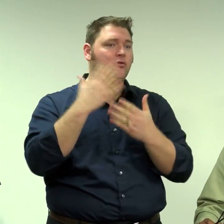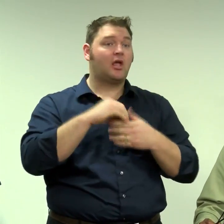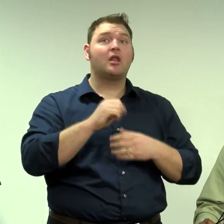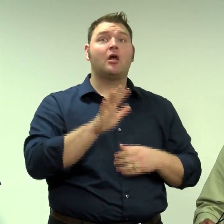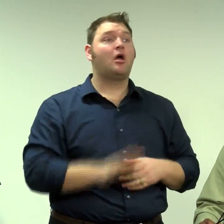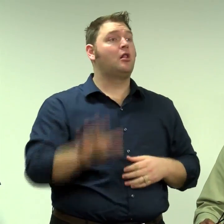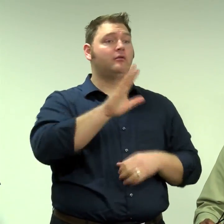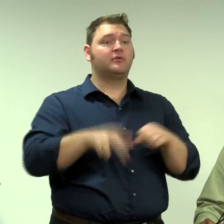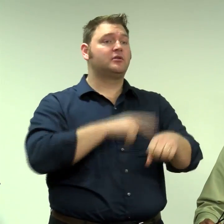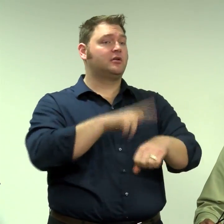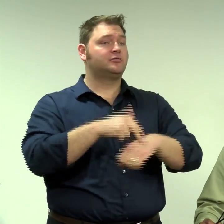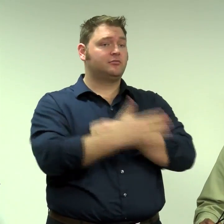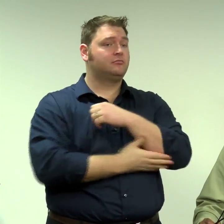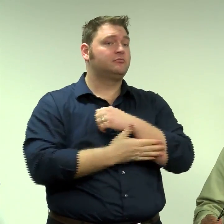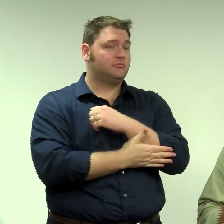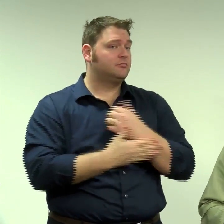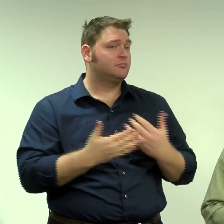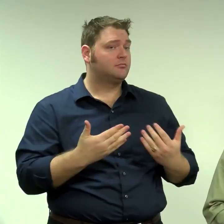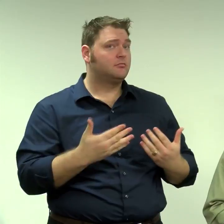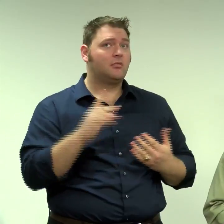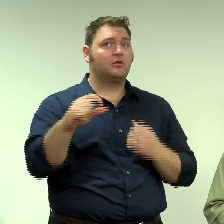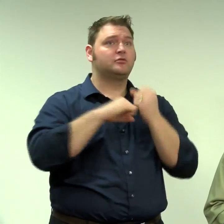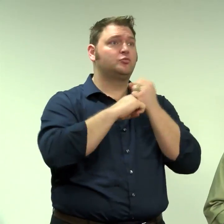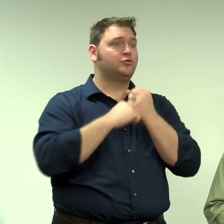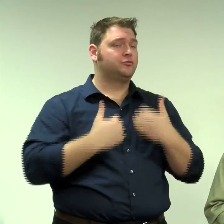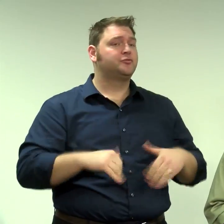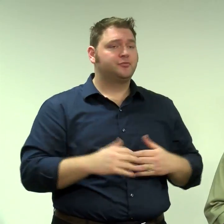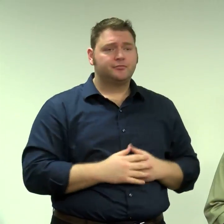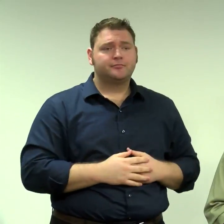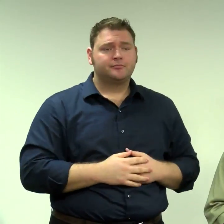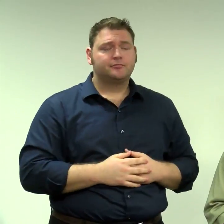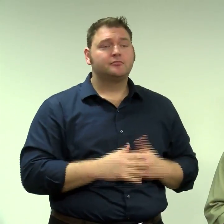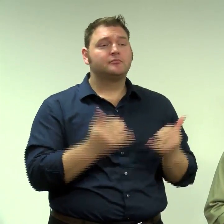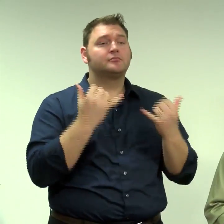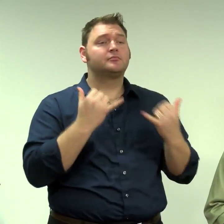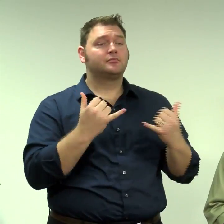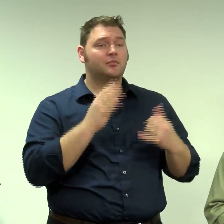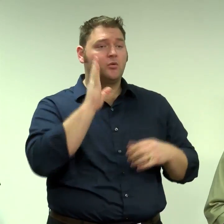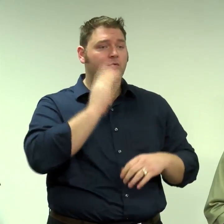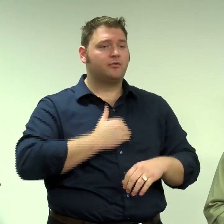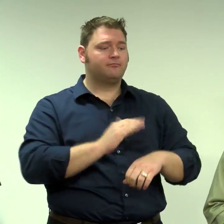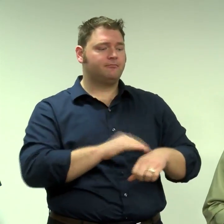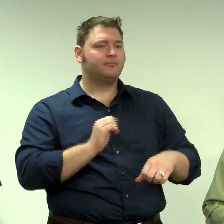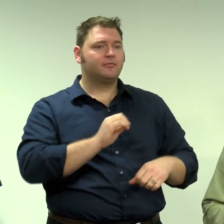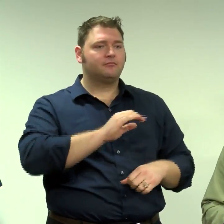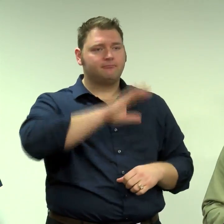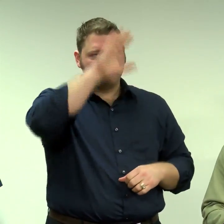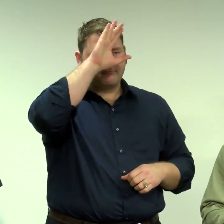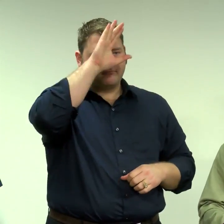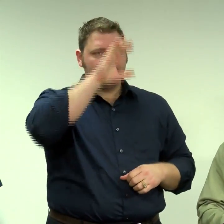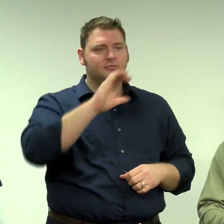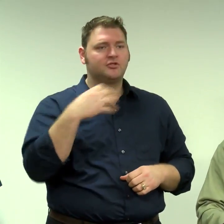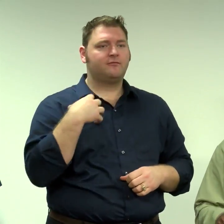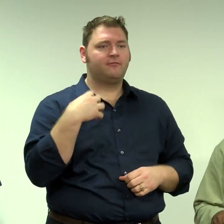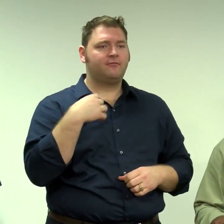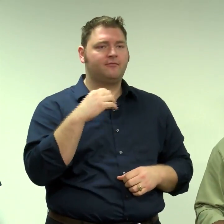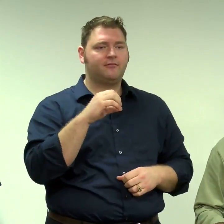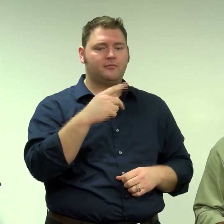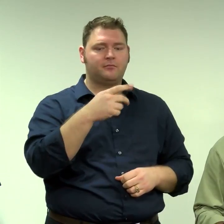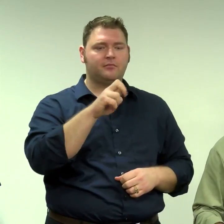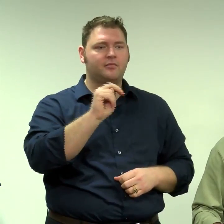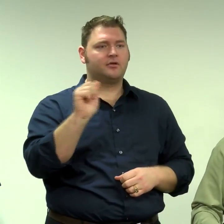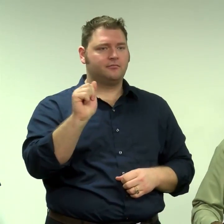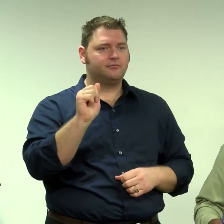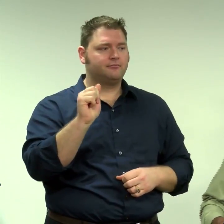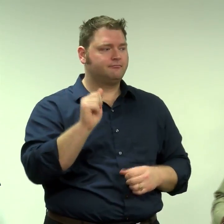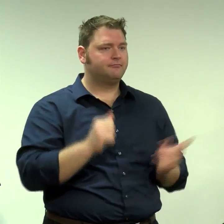for their support. Let me also now call on Fire Chief Sam Pena for the